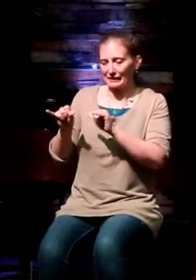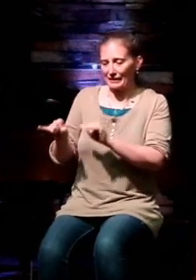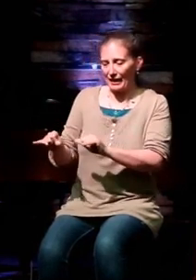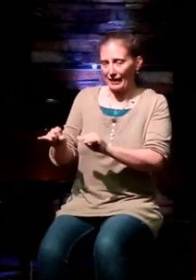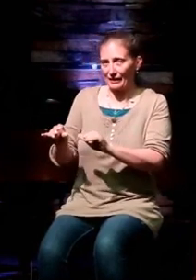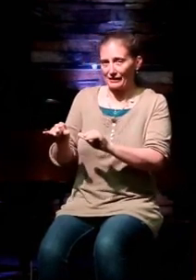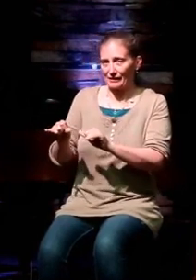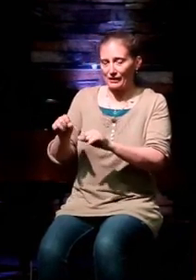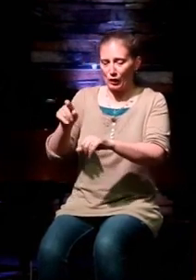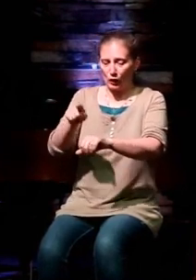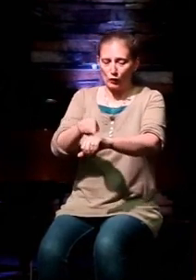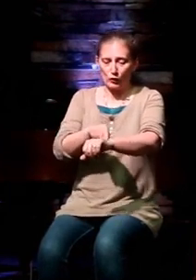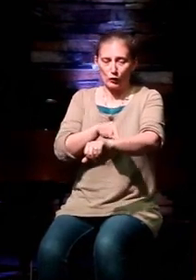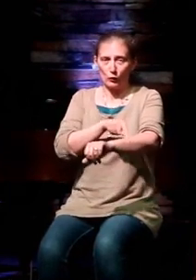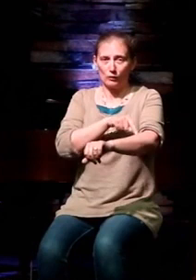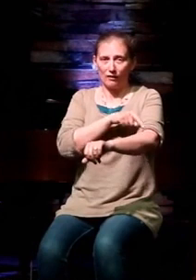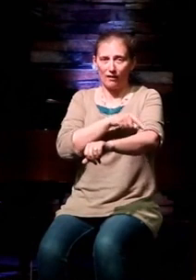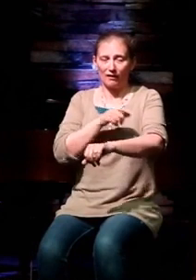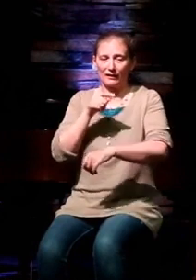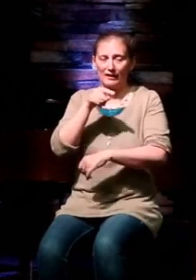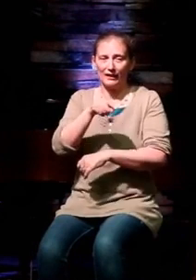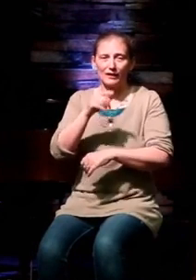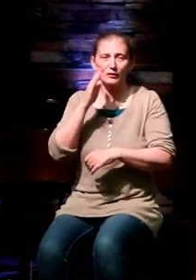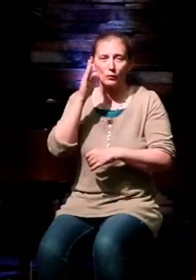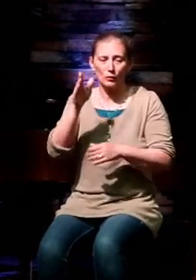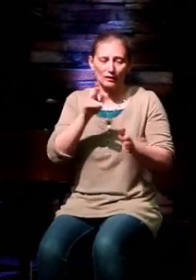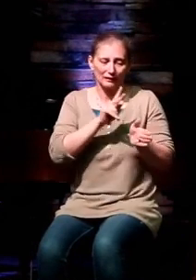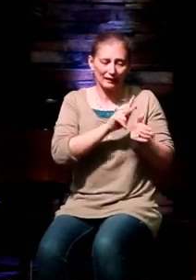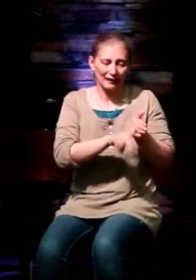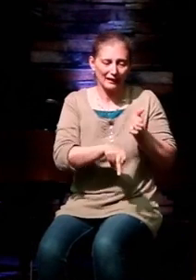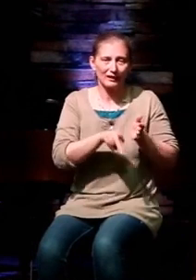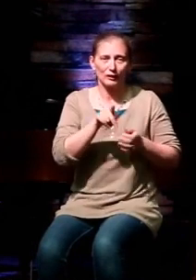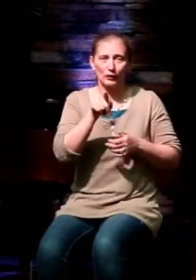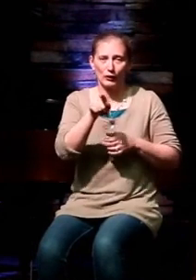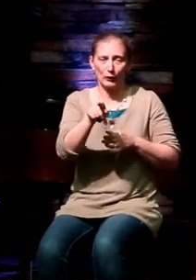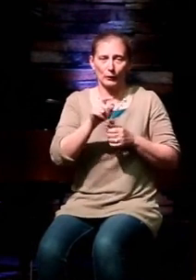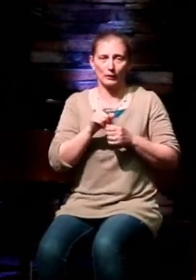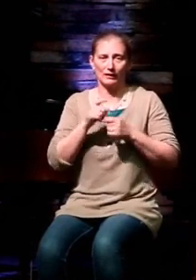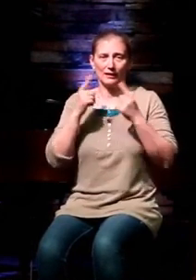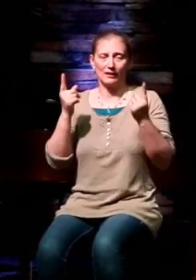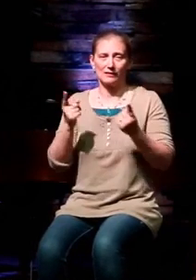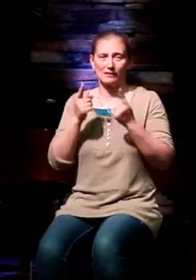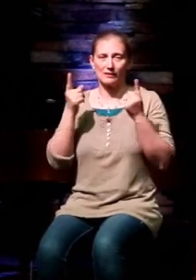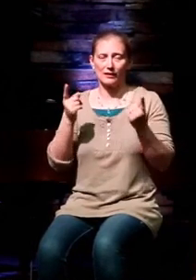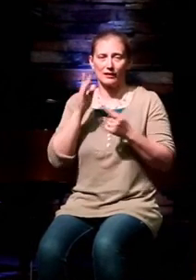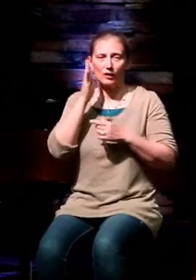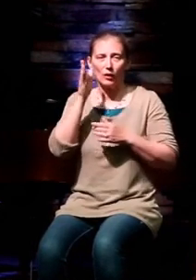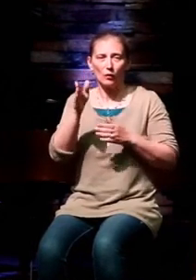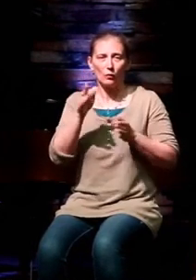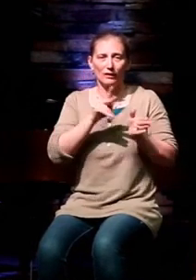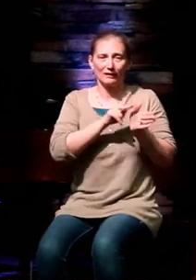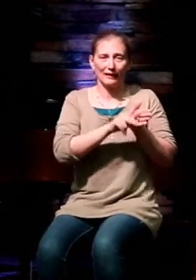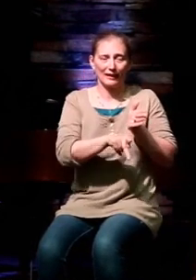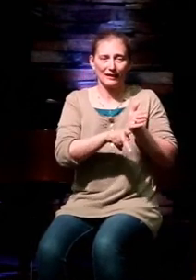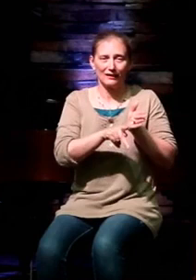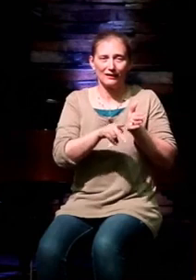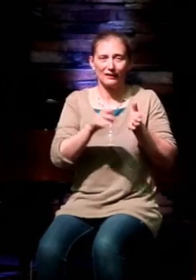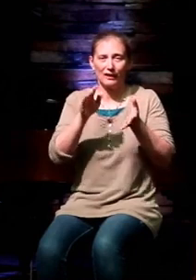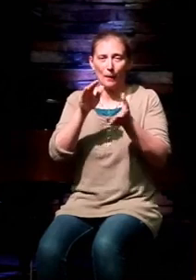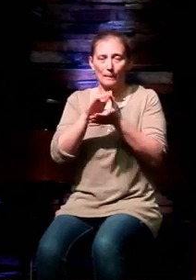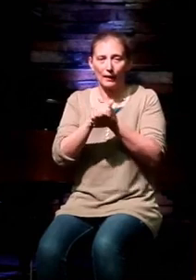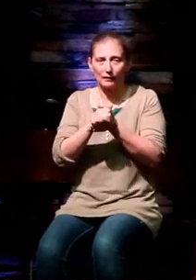you. I've seen sin kill marriages. I've seen sin kill family relationships. I've seen sin kill